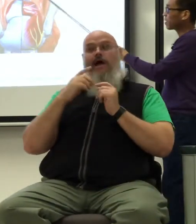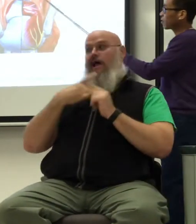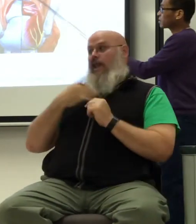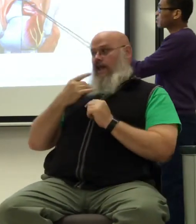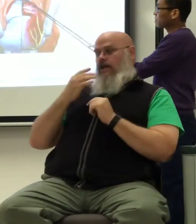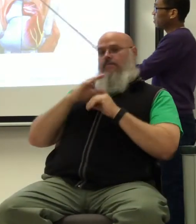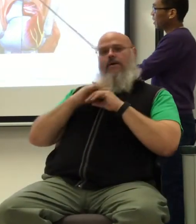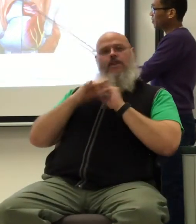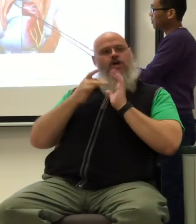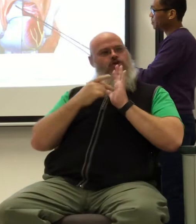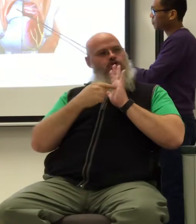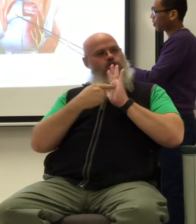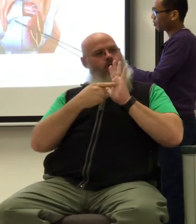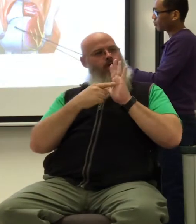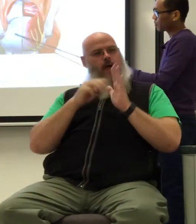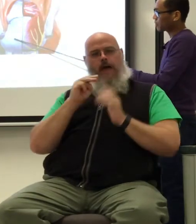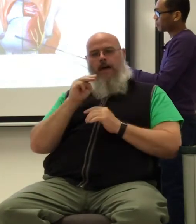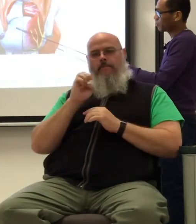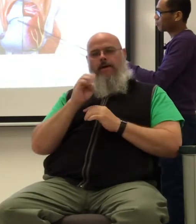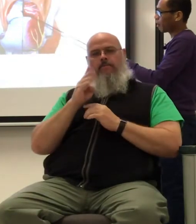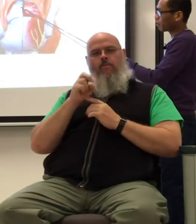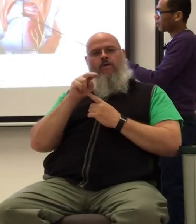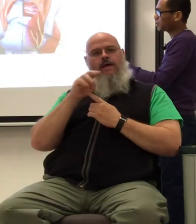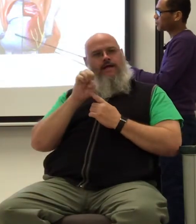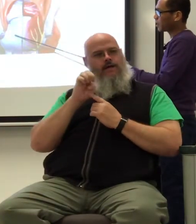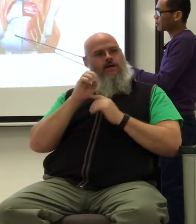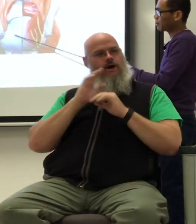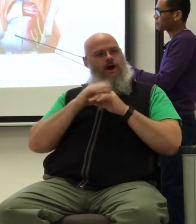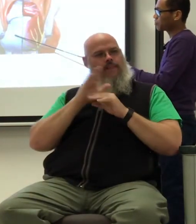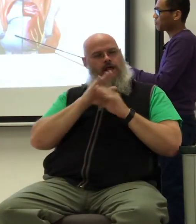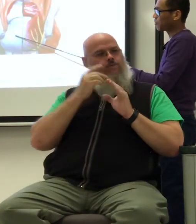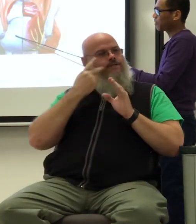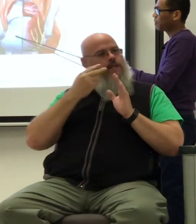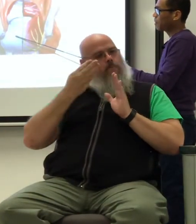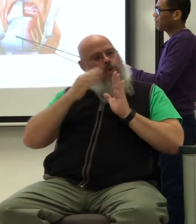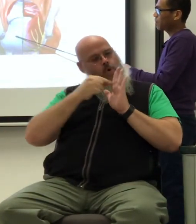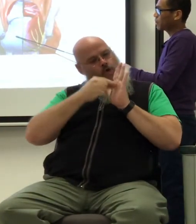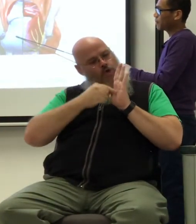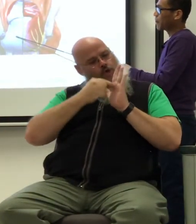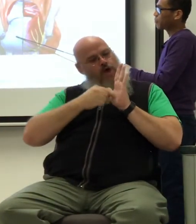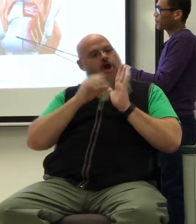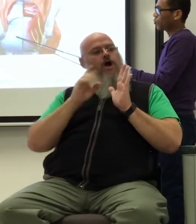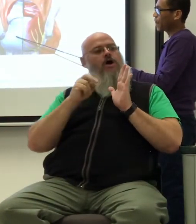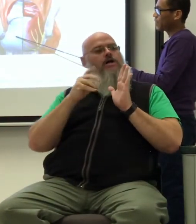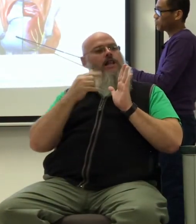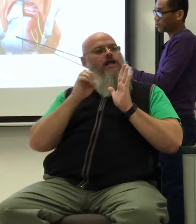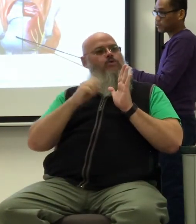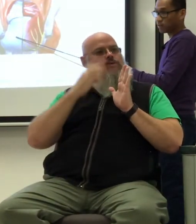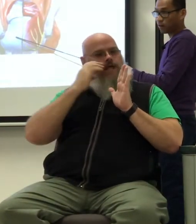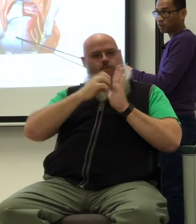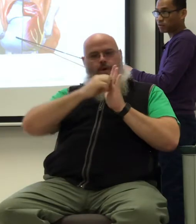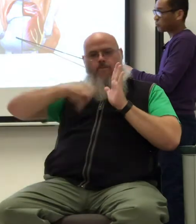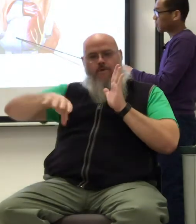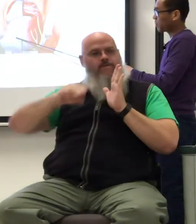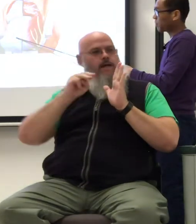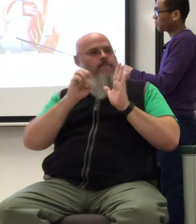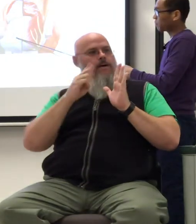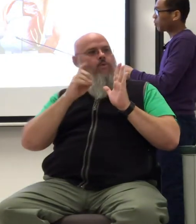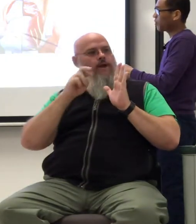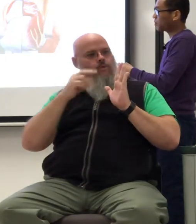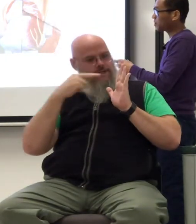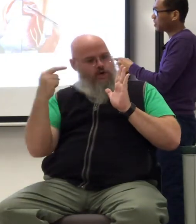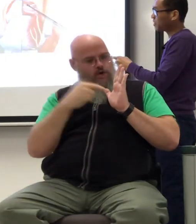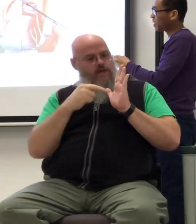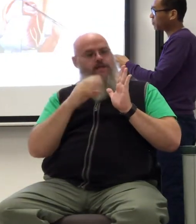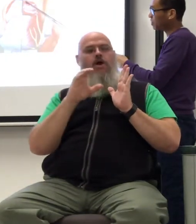the larynx, and then this part where it's like blue cartilage, like they strip the membrane away so you can see the cartilage underneath it.